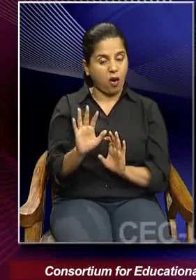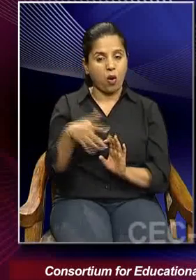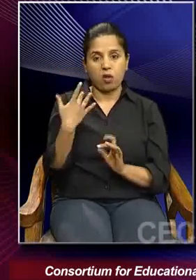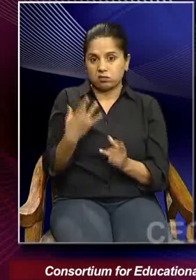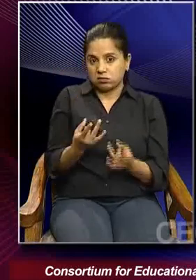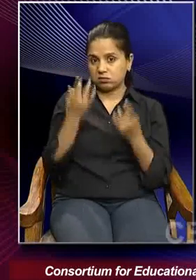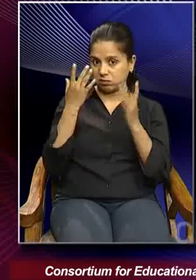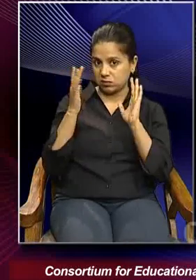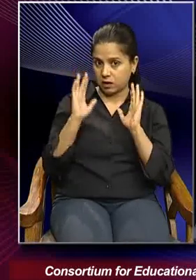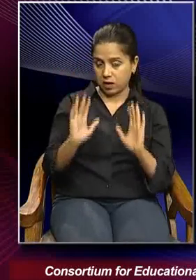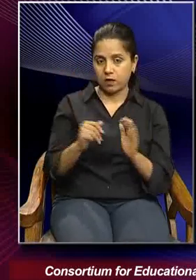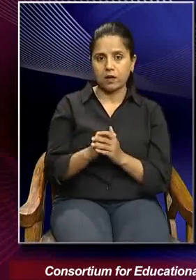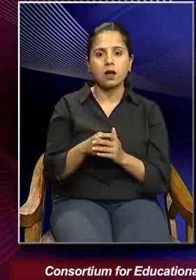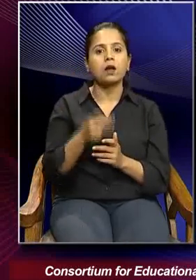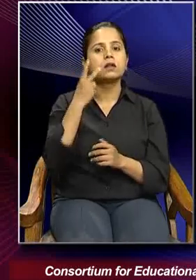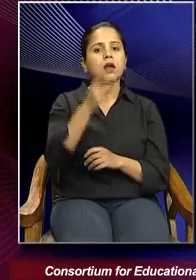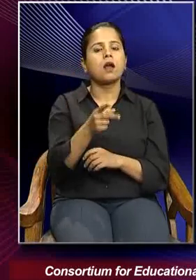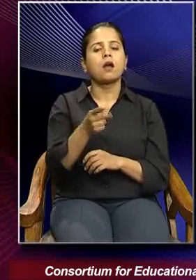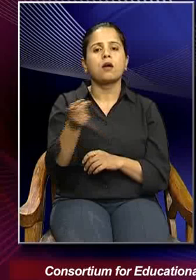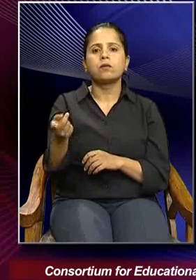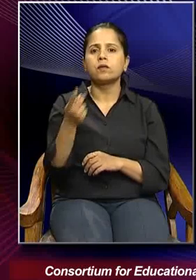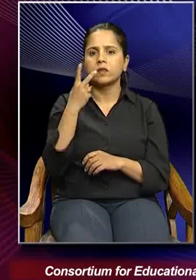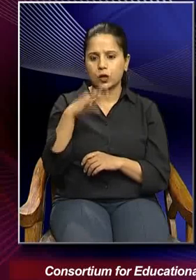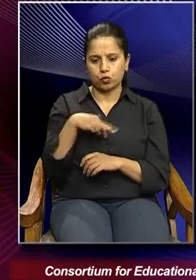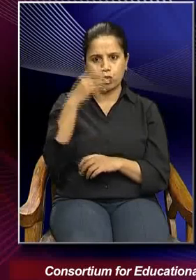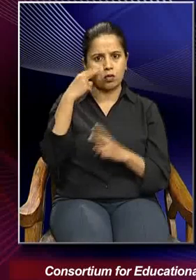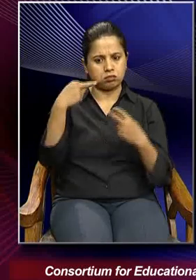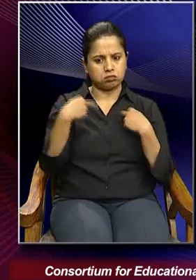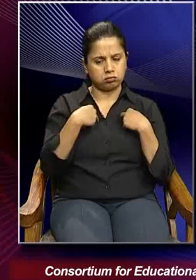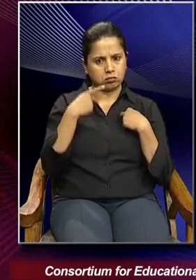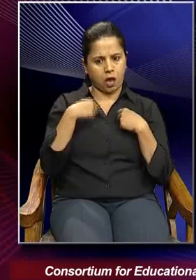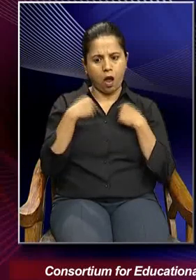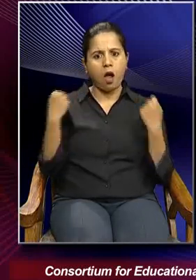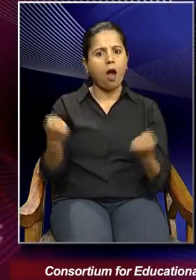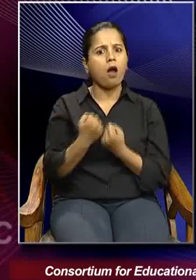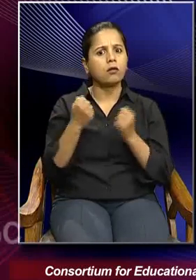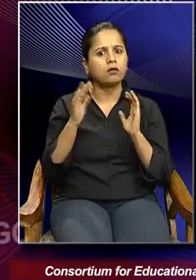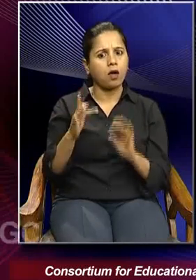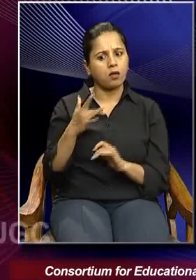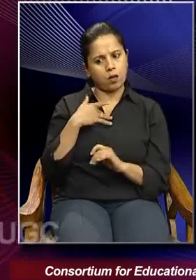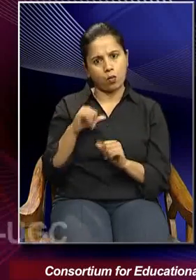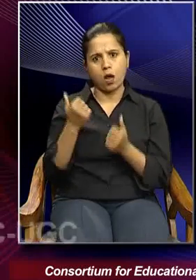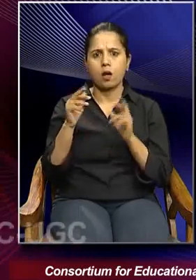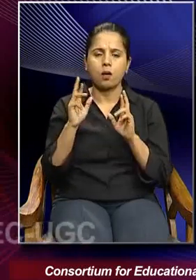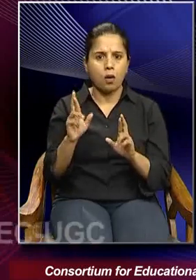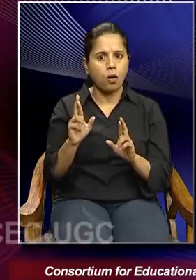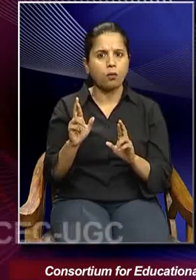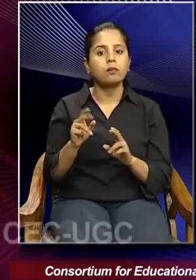ahankar that Purush, it looks upon himself as an active agent, or